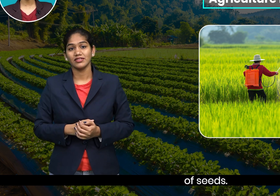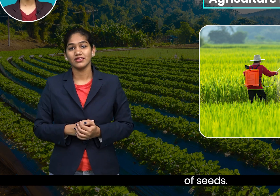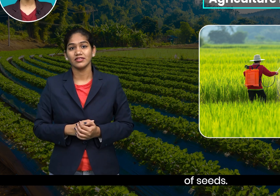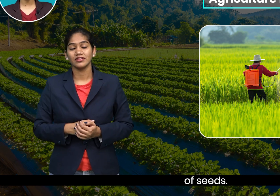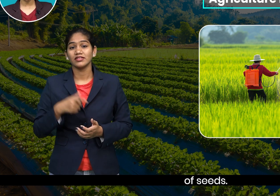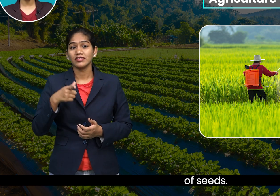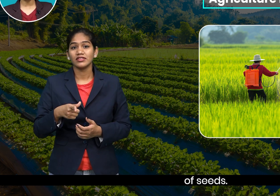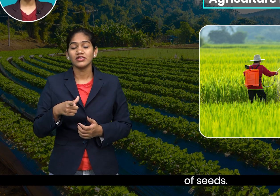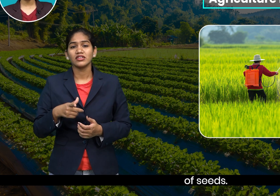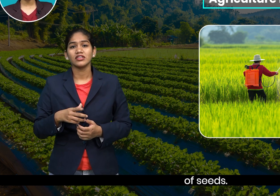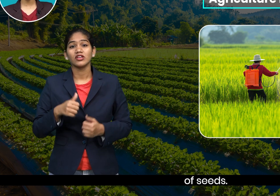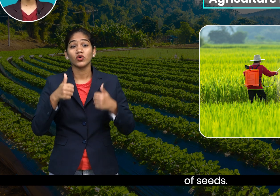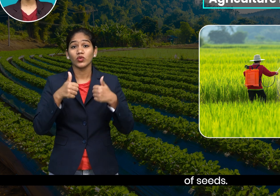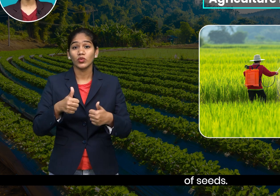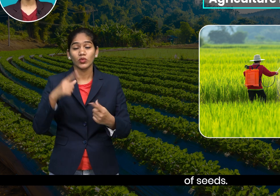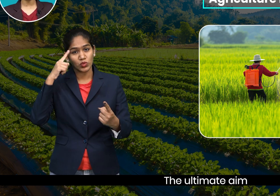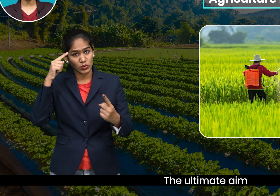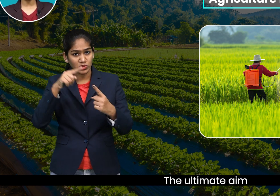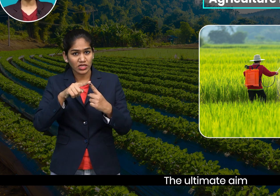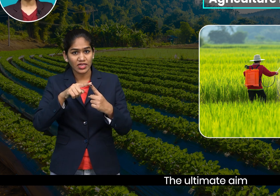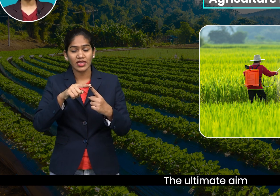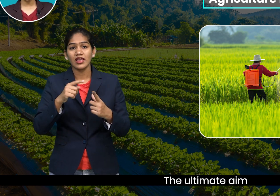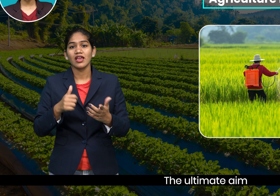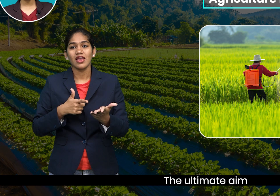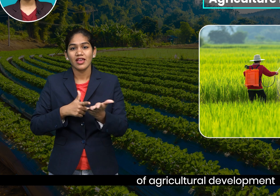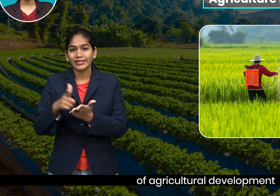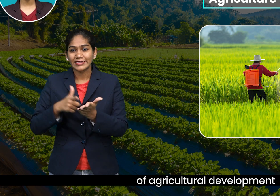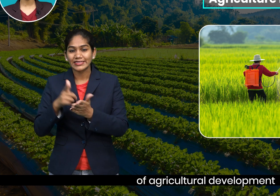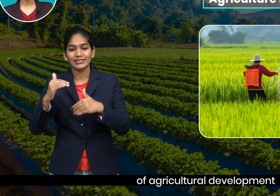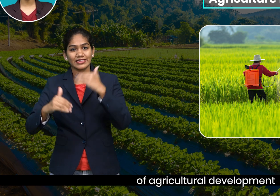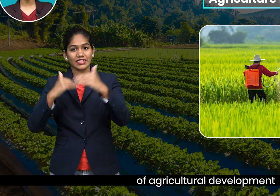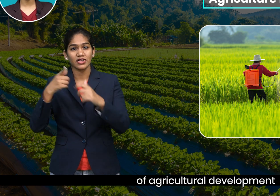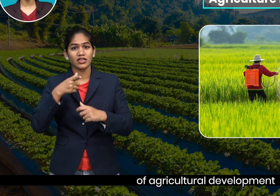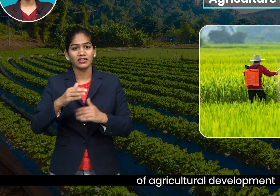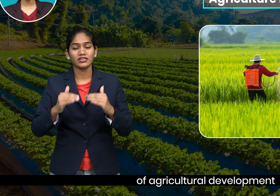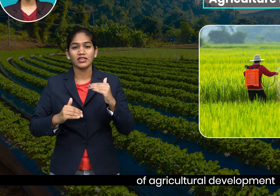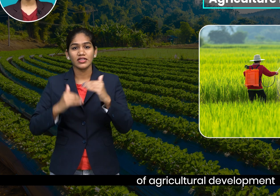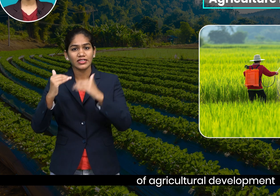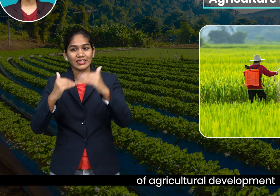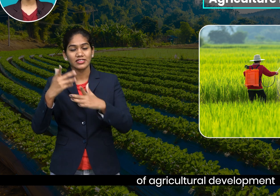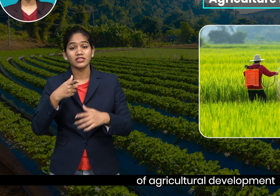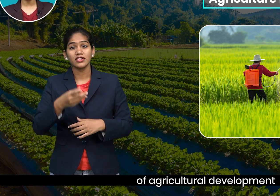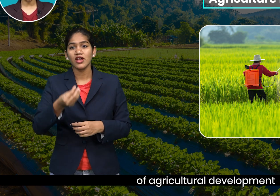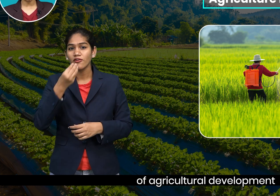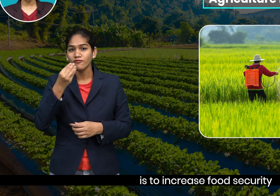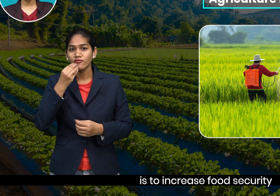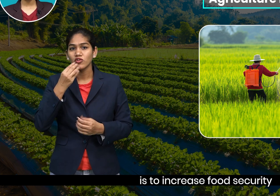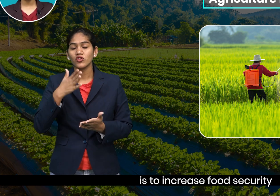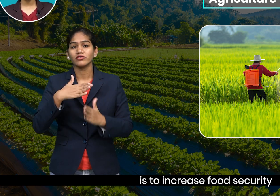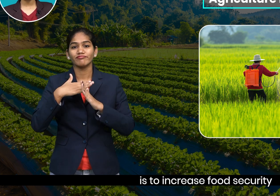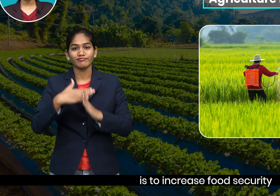The ultimate aim of agricultural development is to increase food